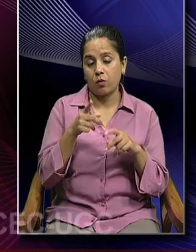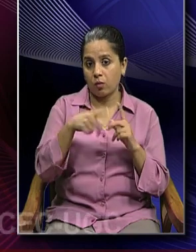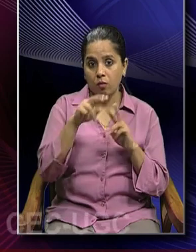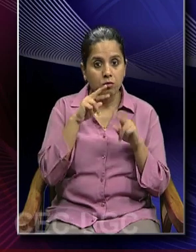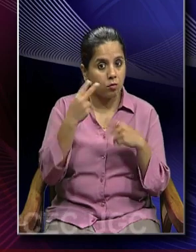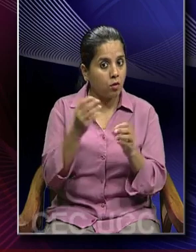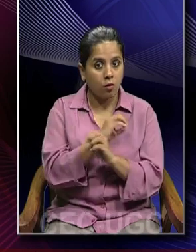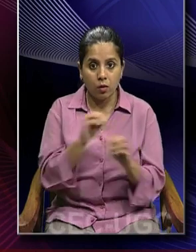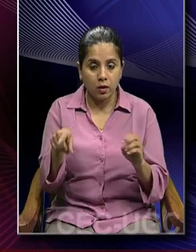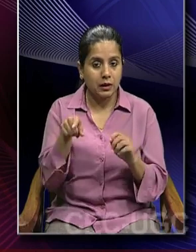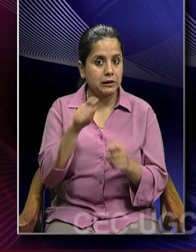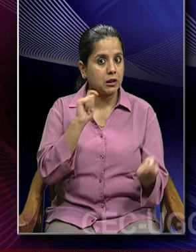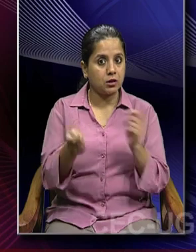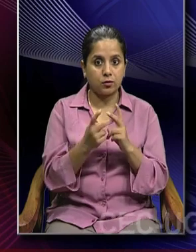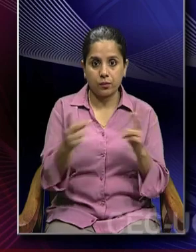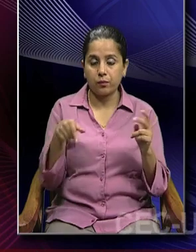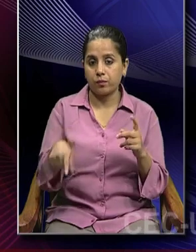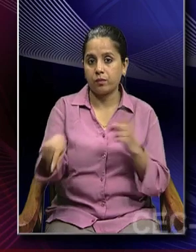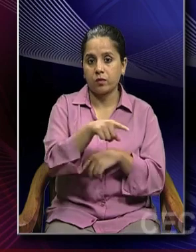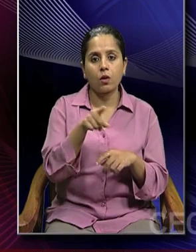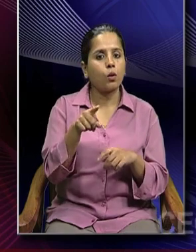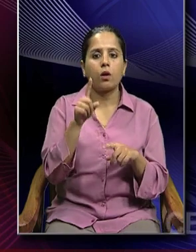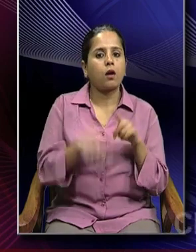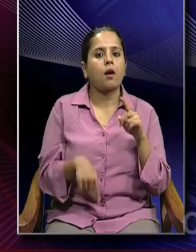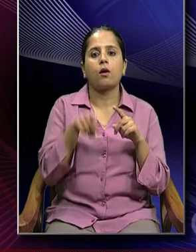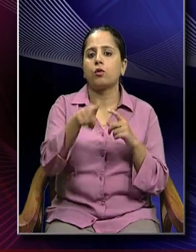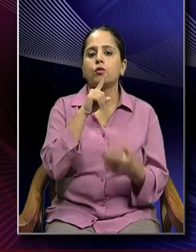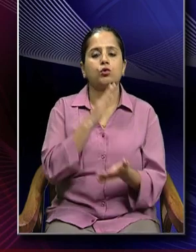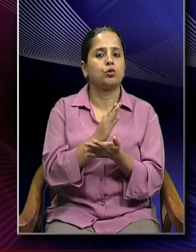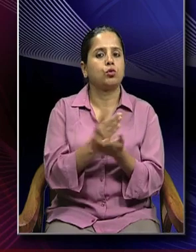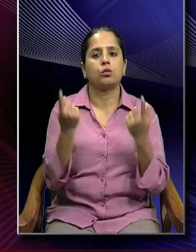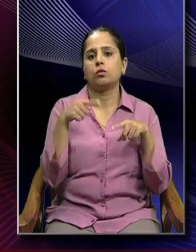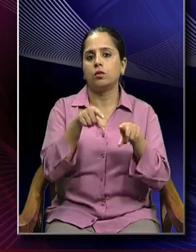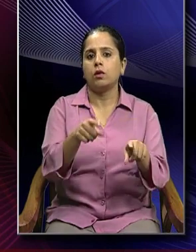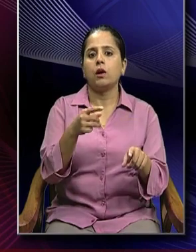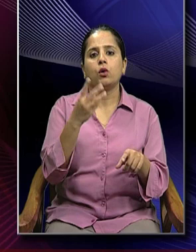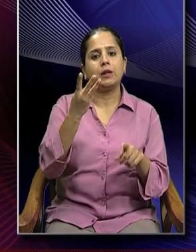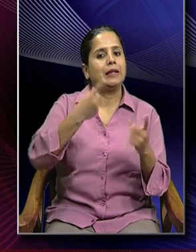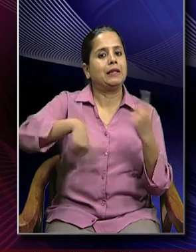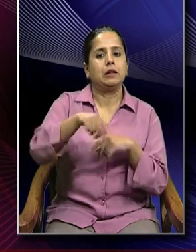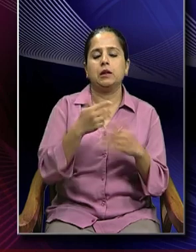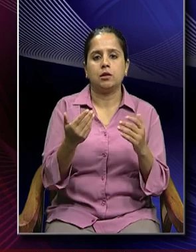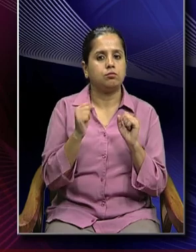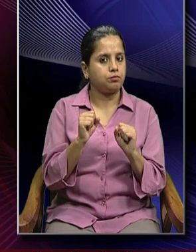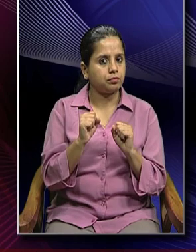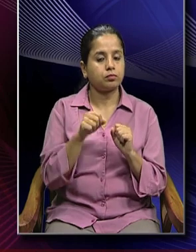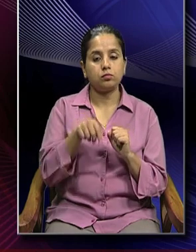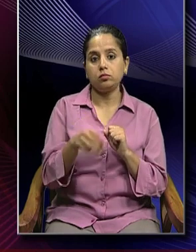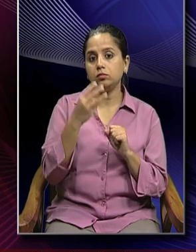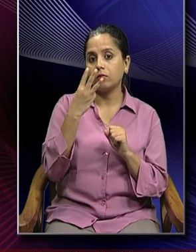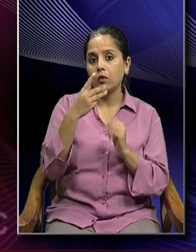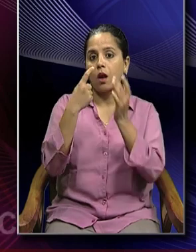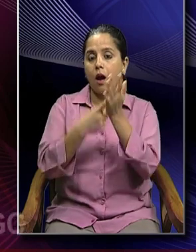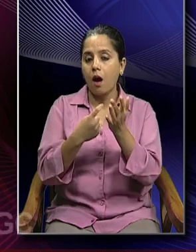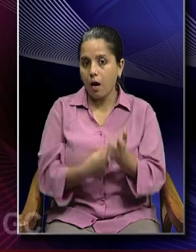these radical changes, of course, you cannot ensure the alignment among 3Rs. So, the 3R